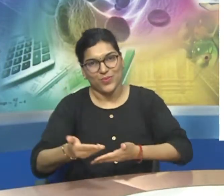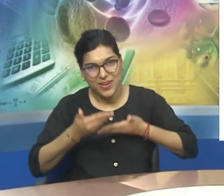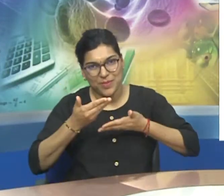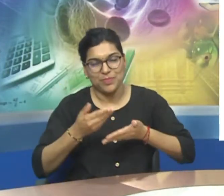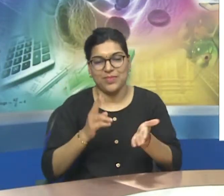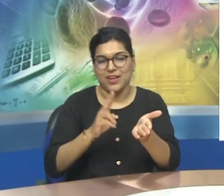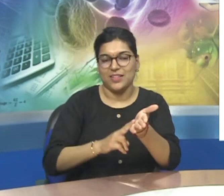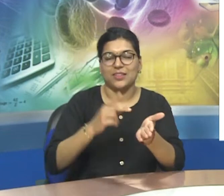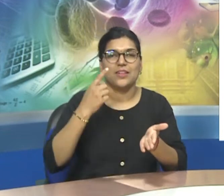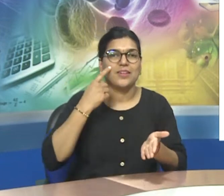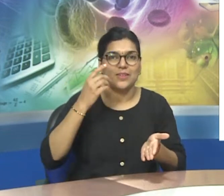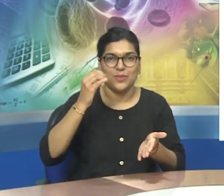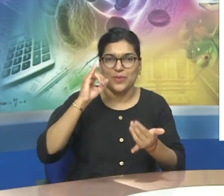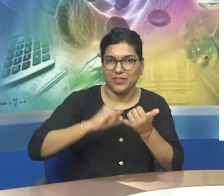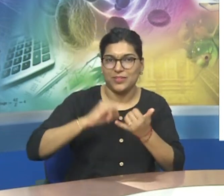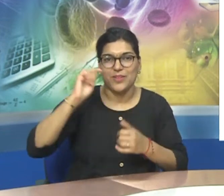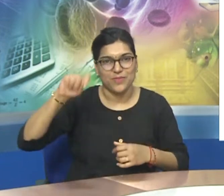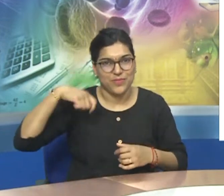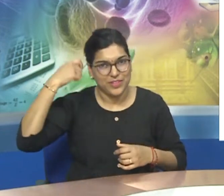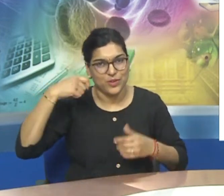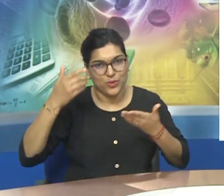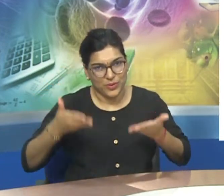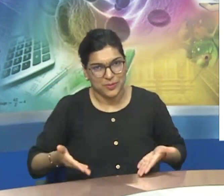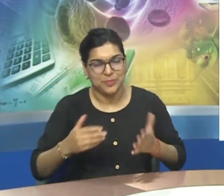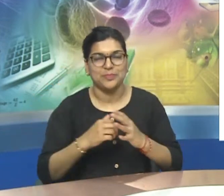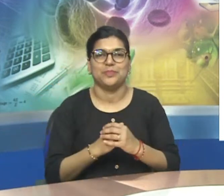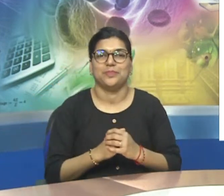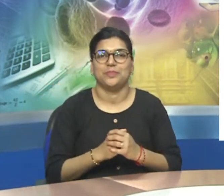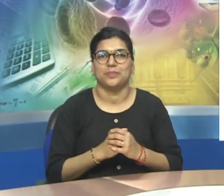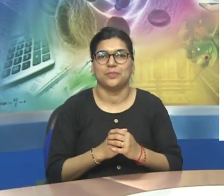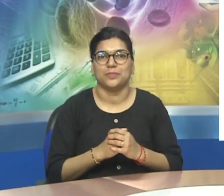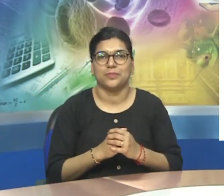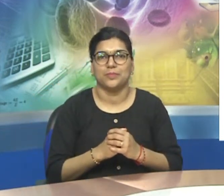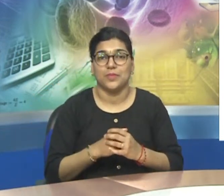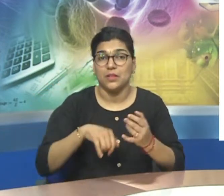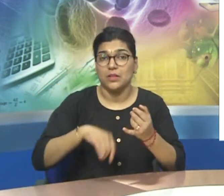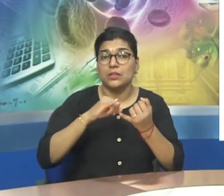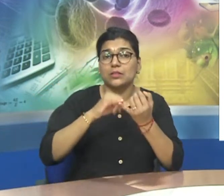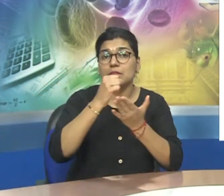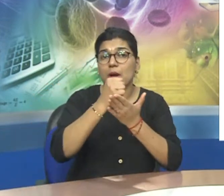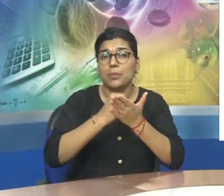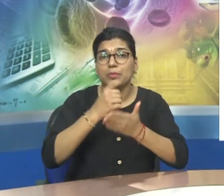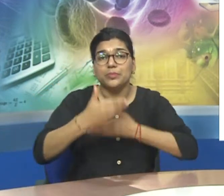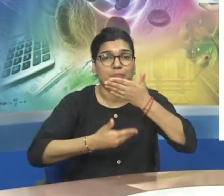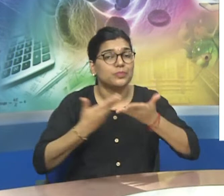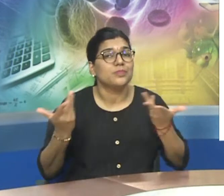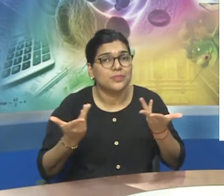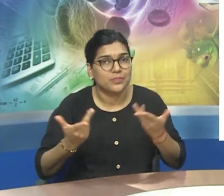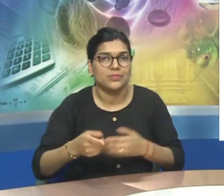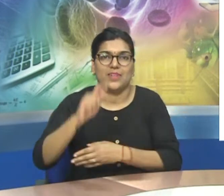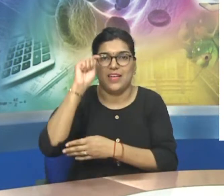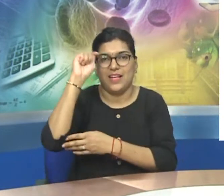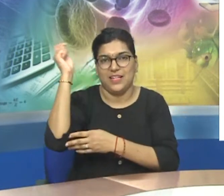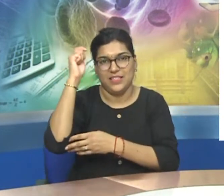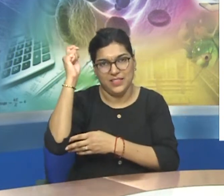welcome you all in this educational video of NIOS. This is subject